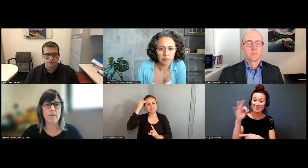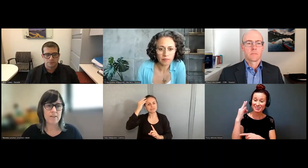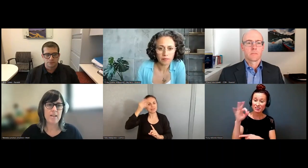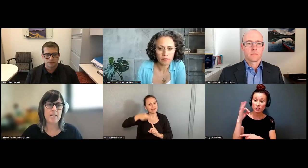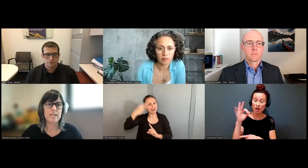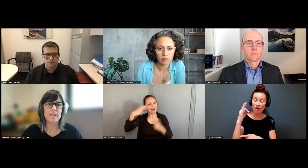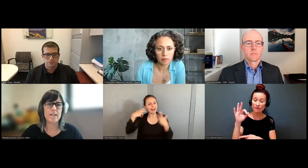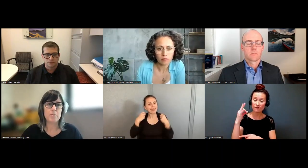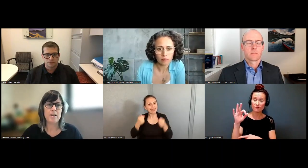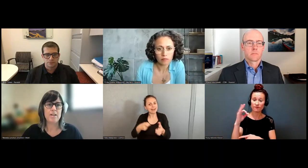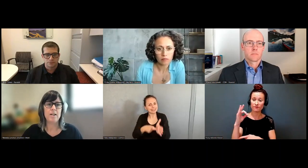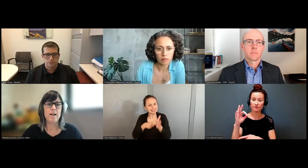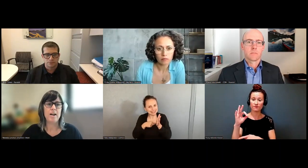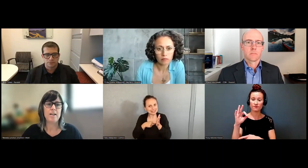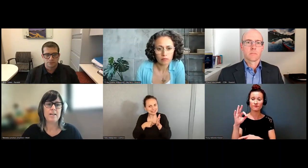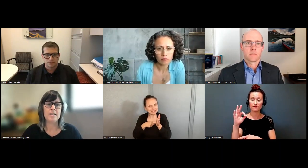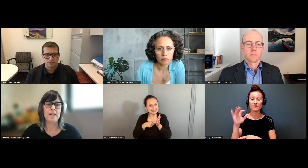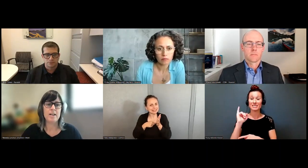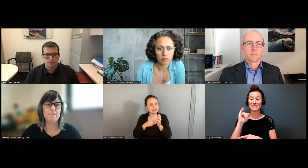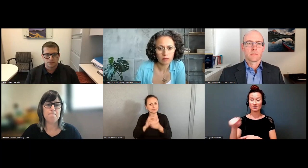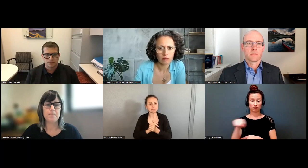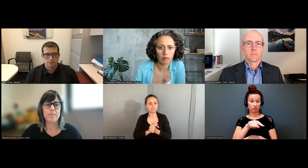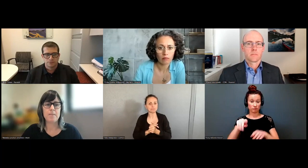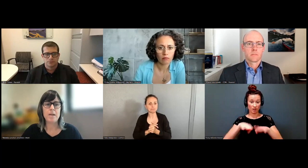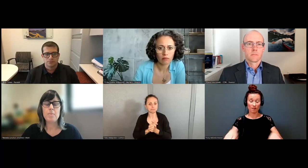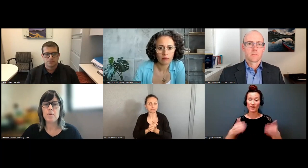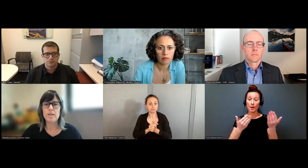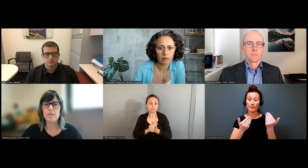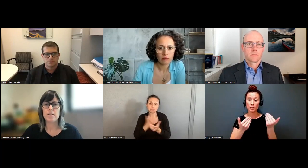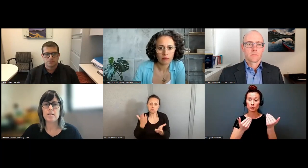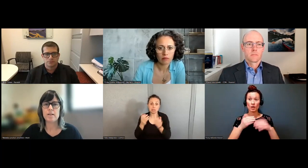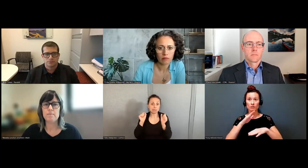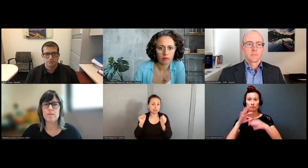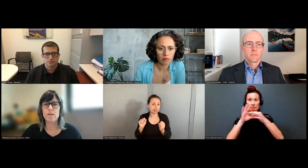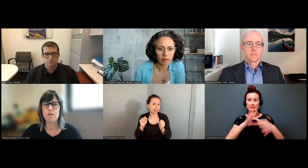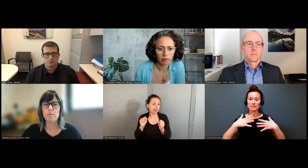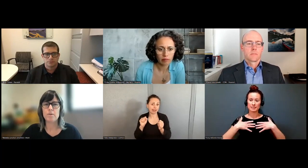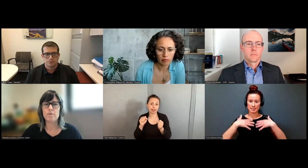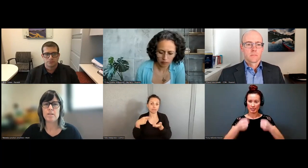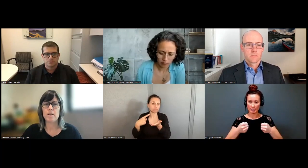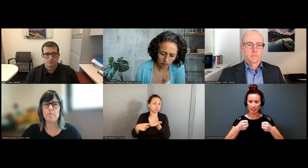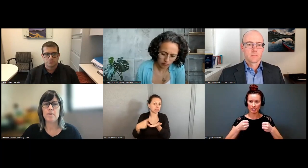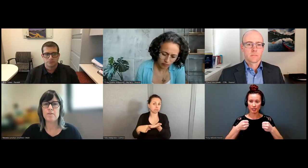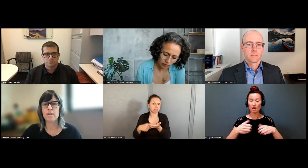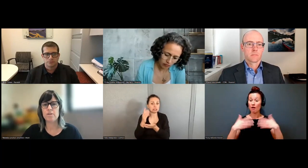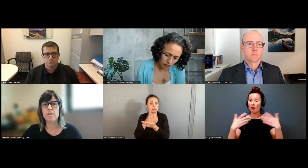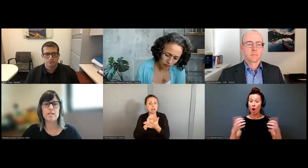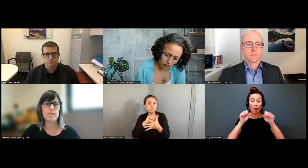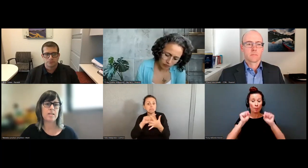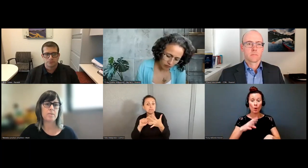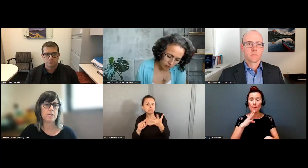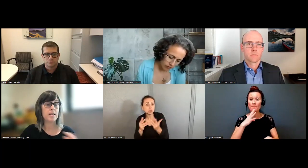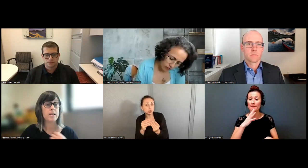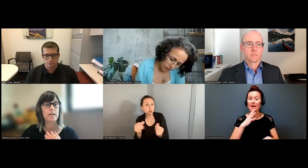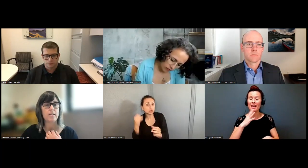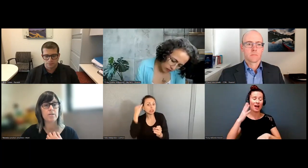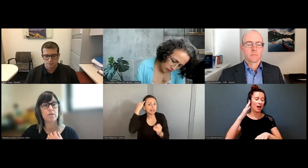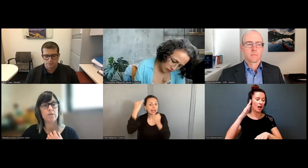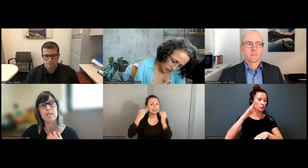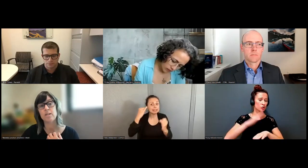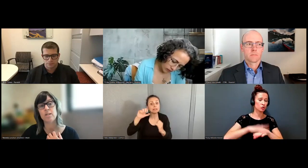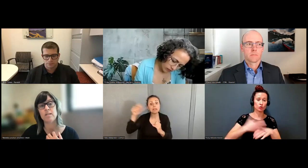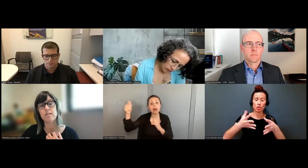high health needs as well. And maybe we can just talk about some of those solutions, things we're seeing in